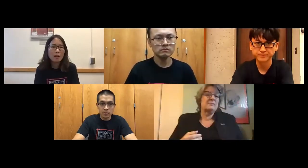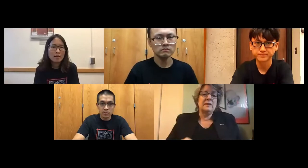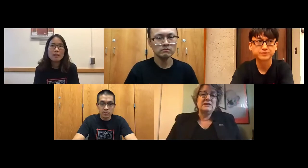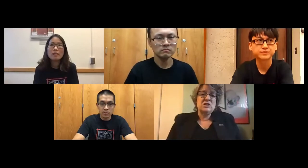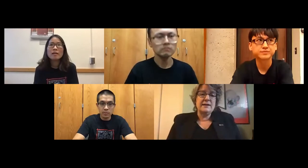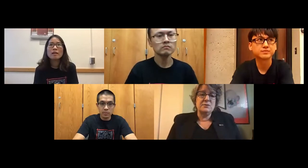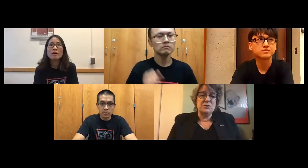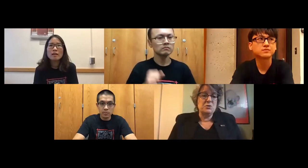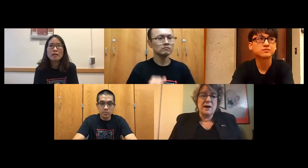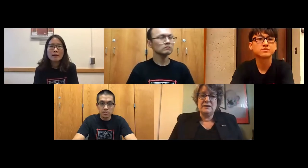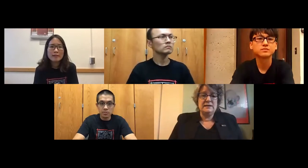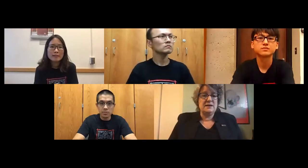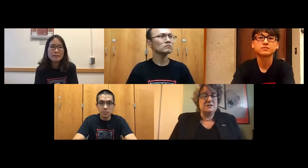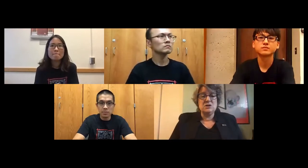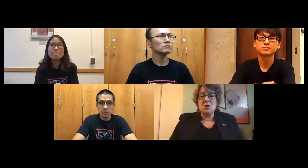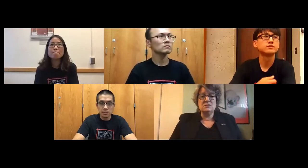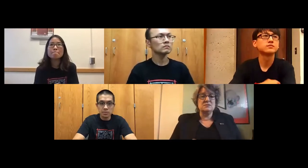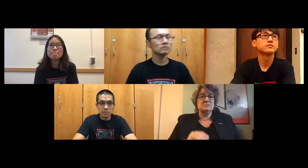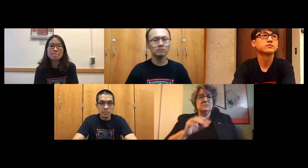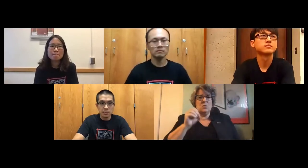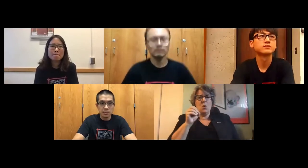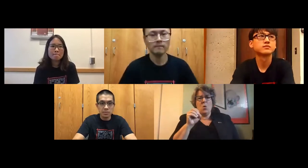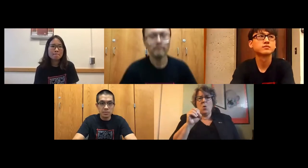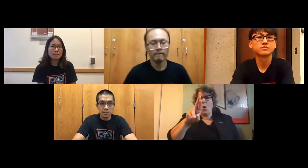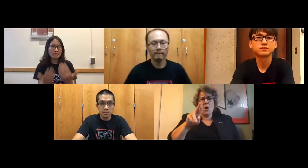In China, were you around any deaf adults?